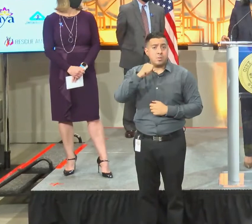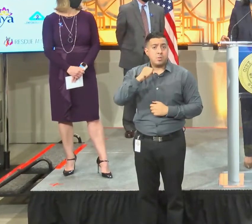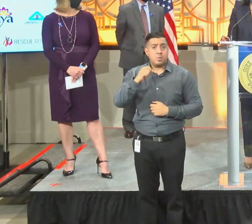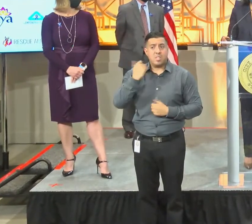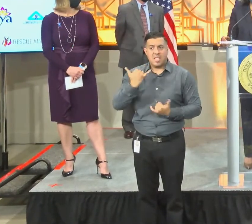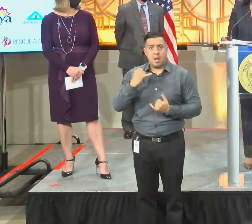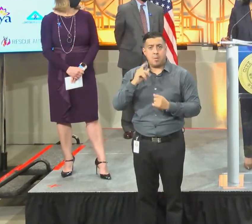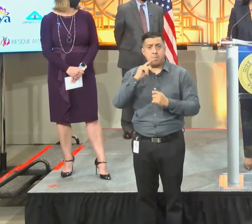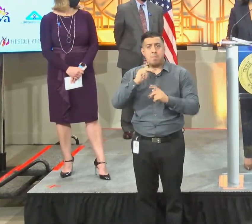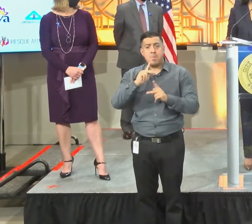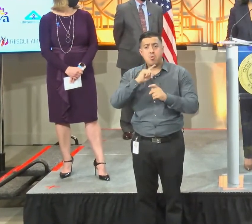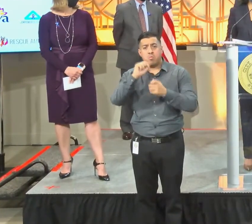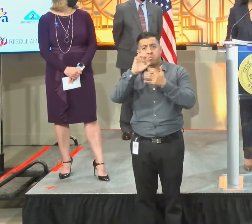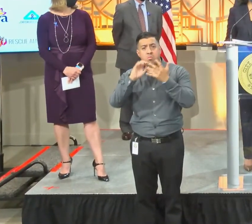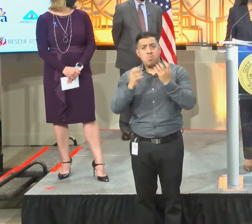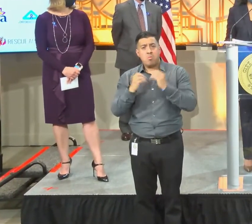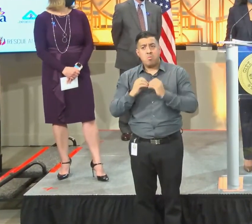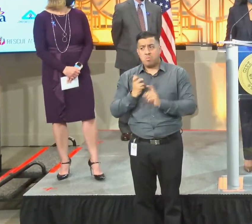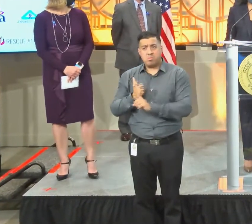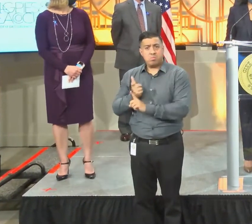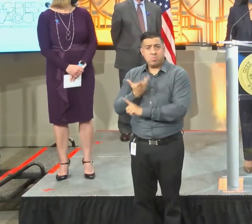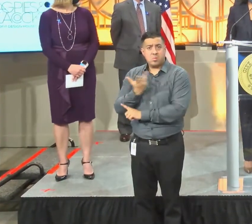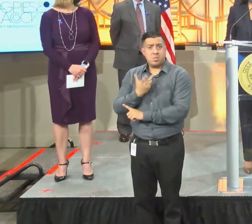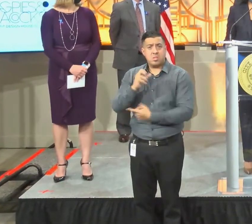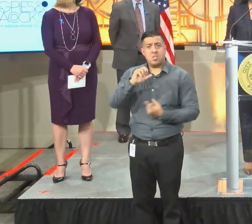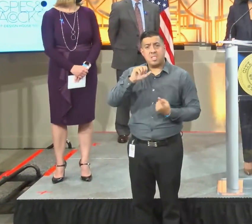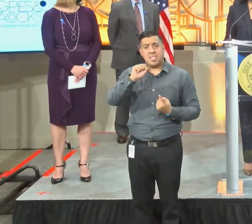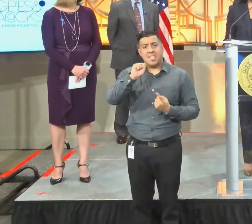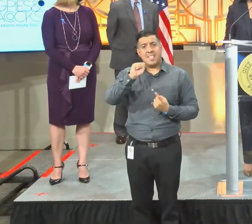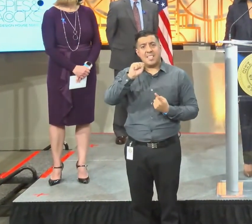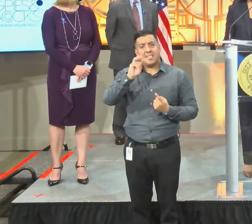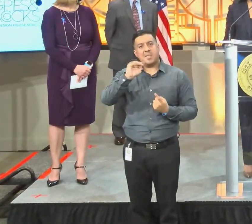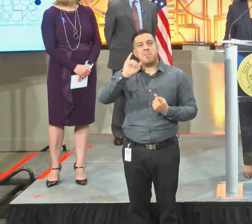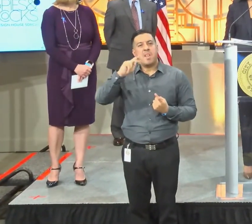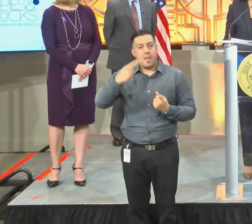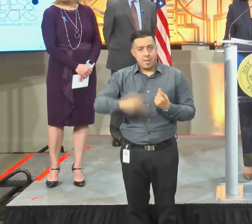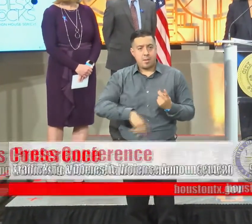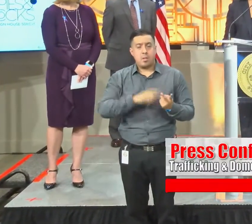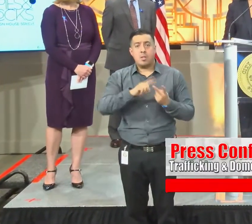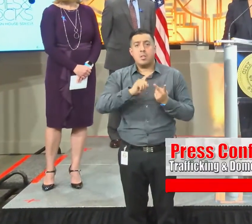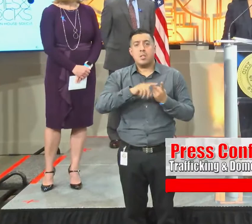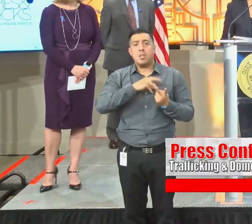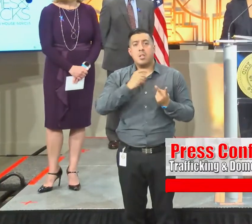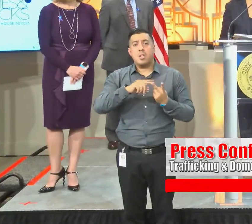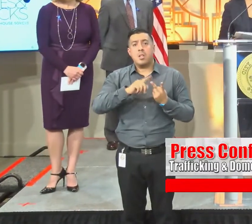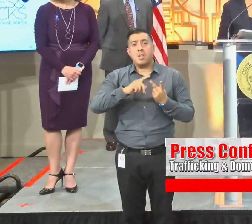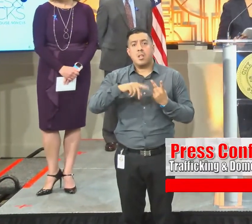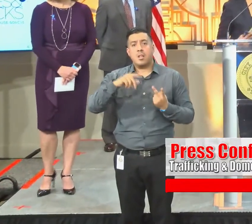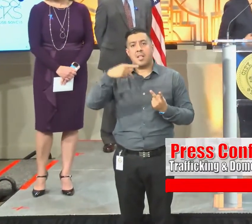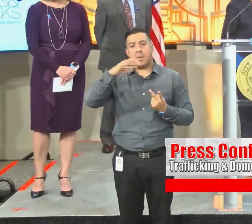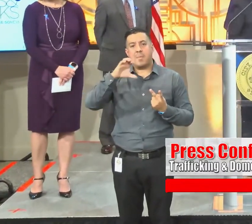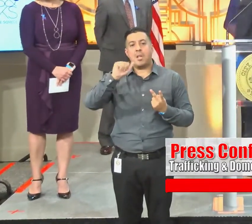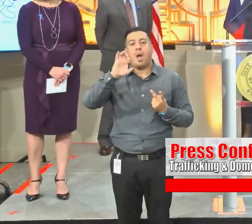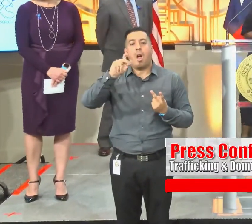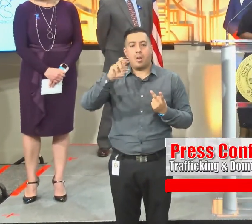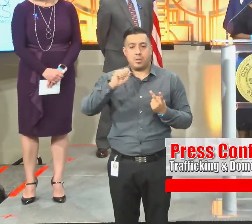more themselves. It's my pleasure to introduce Sarah Jane Smith and Ashia Berry, co-founders of Magpies and